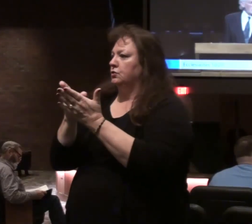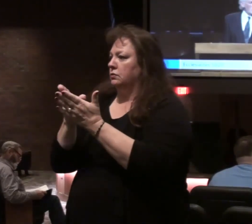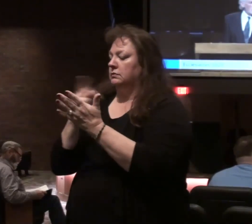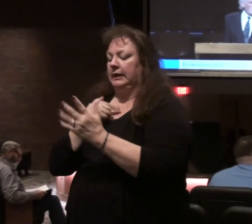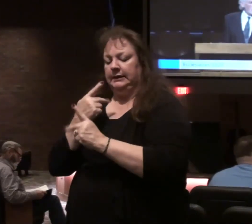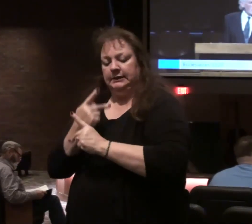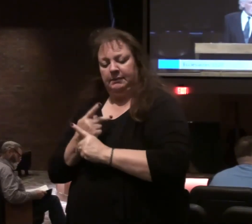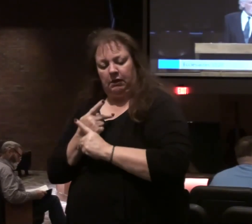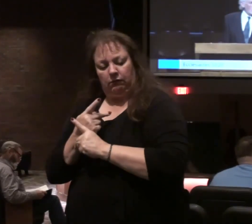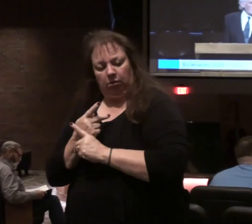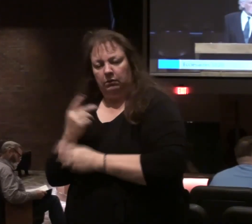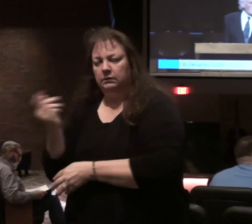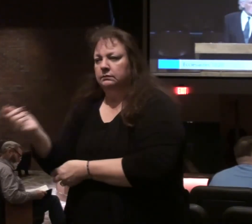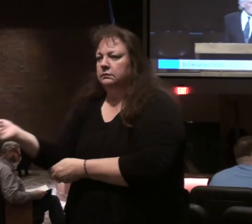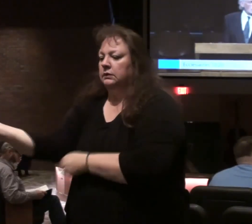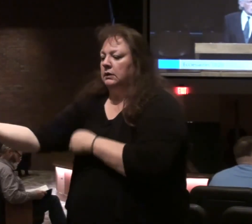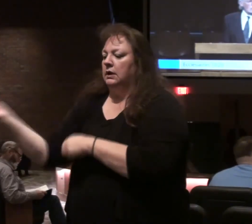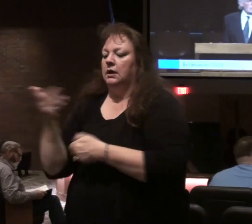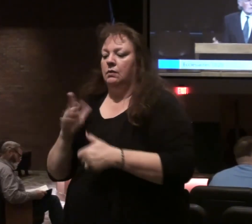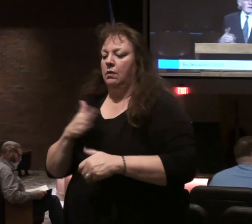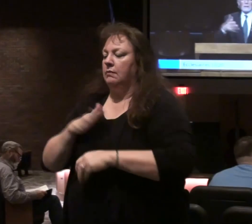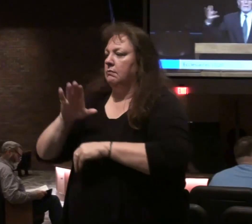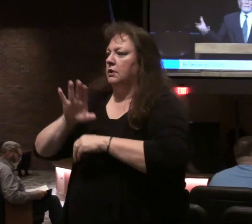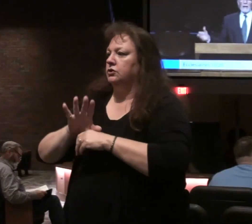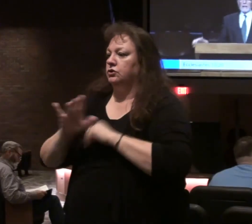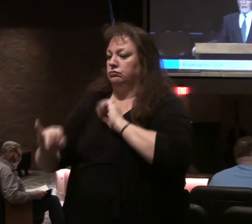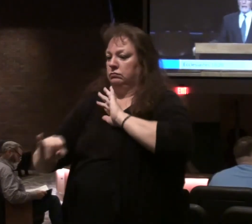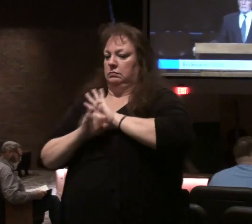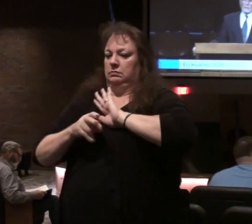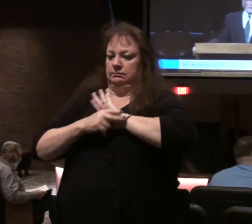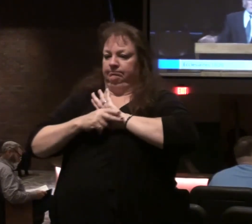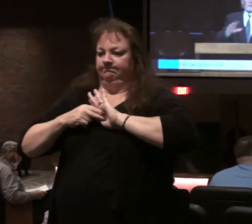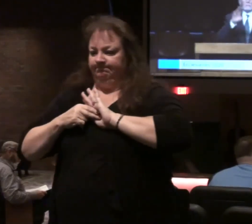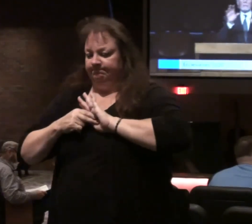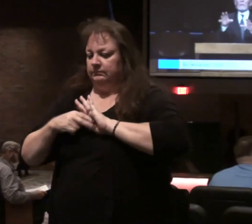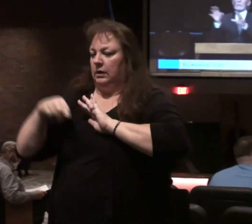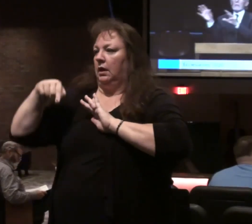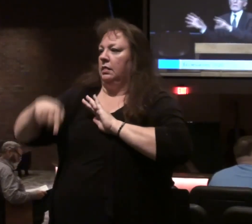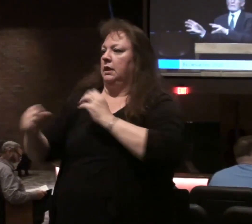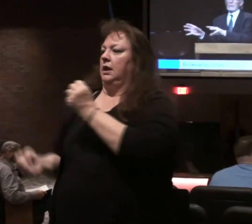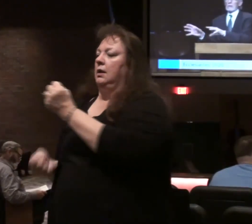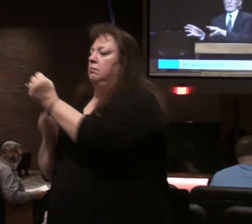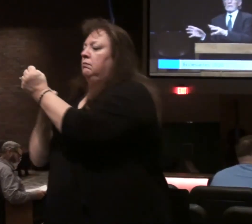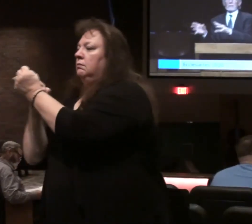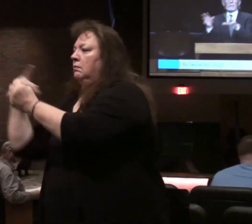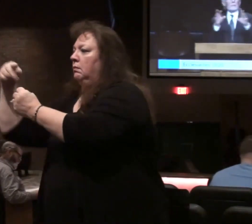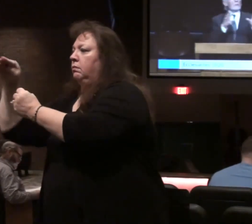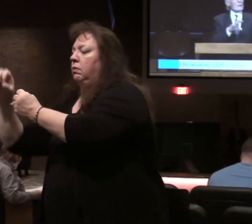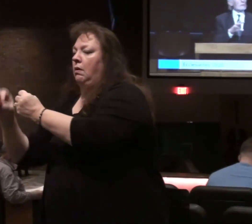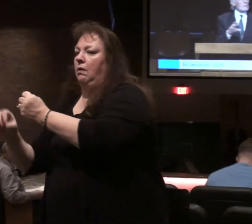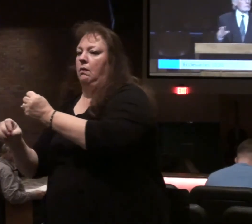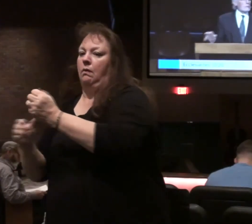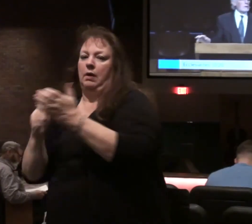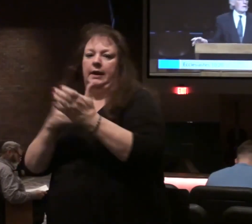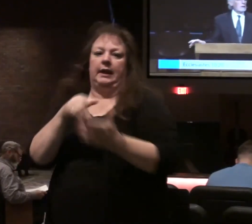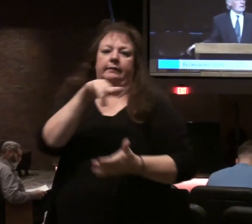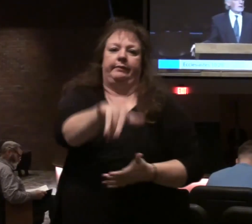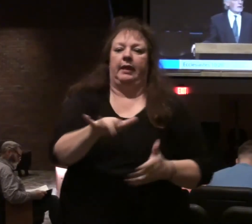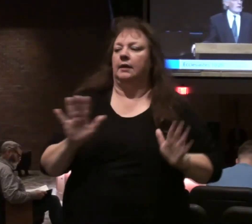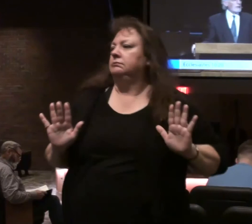careful. We don't want our church to be identified as the pro-this group or this group.